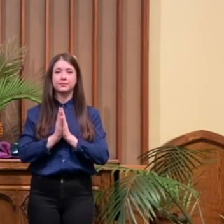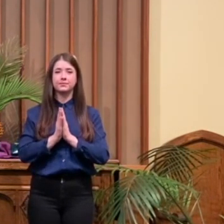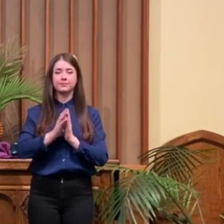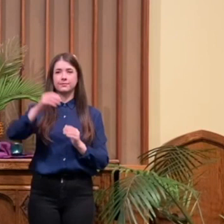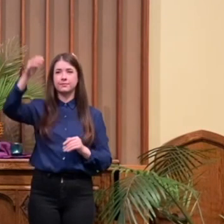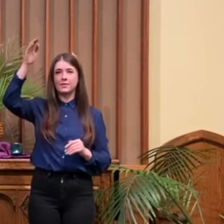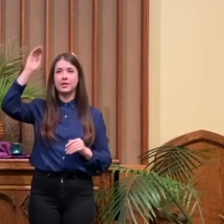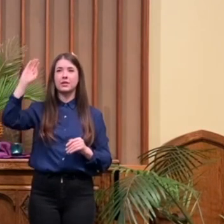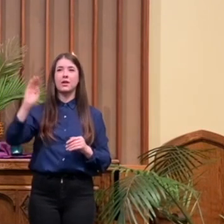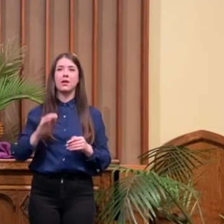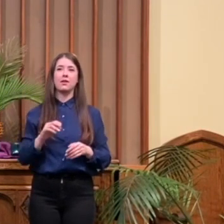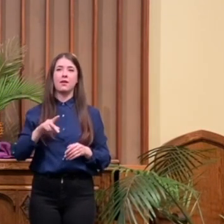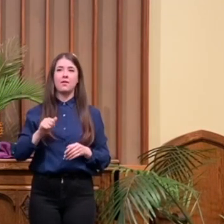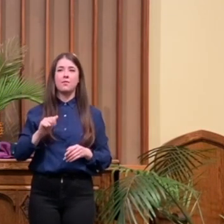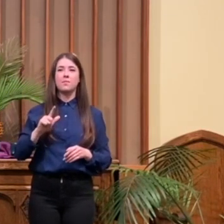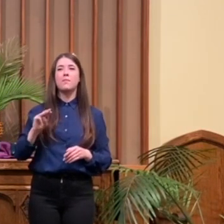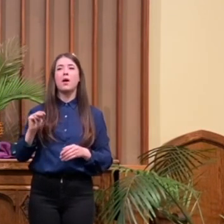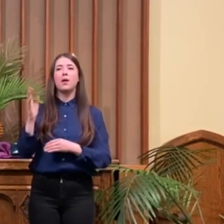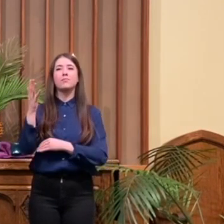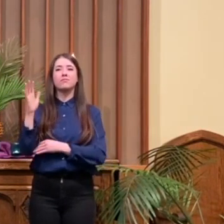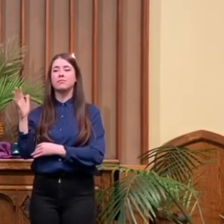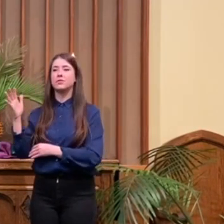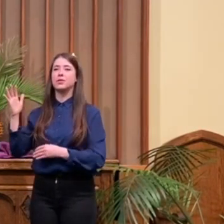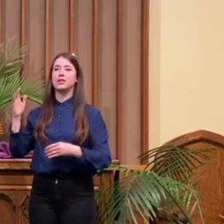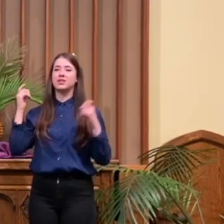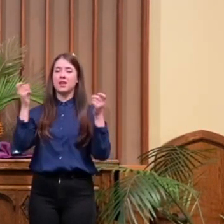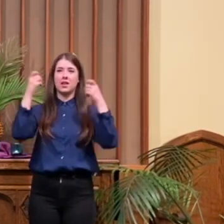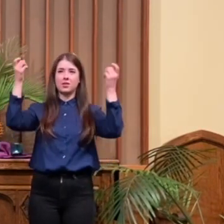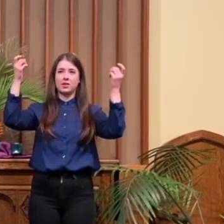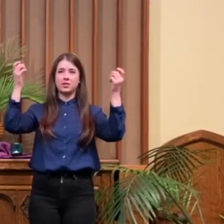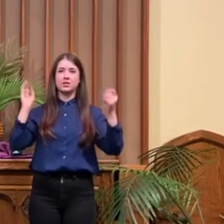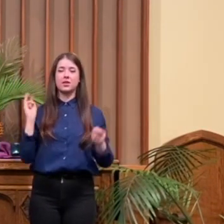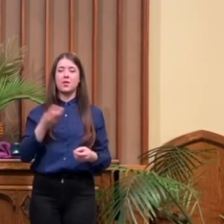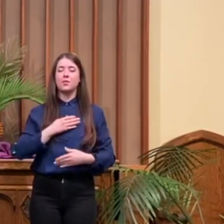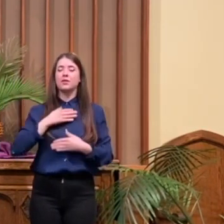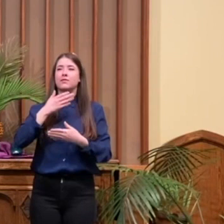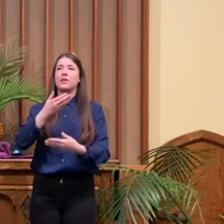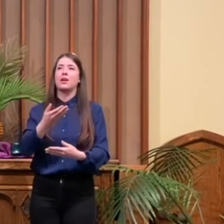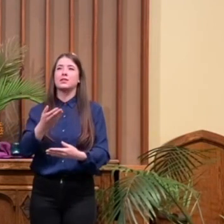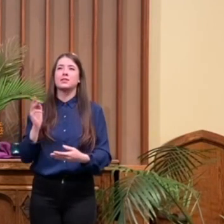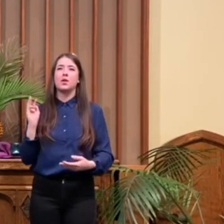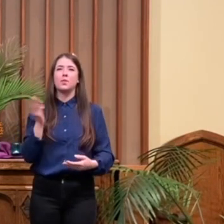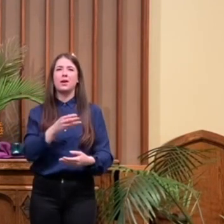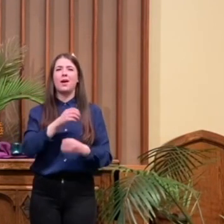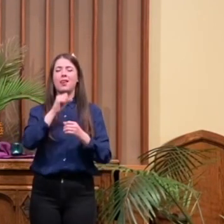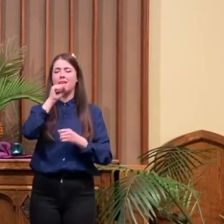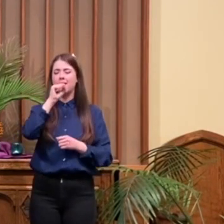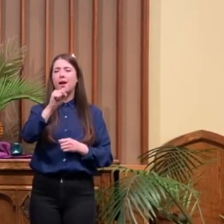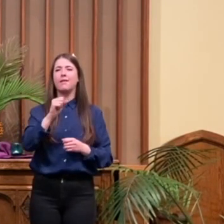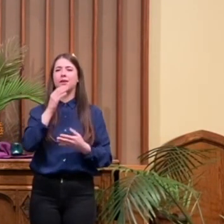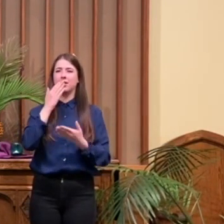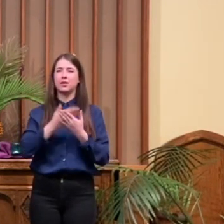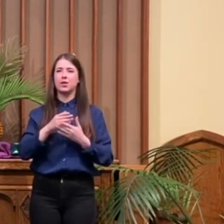God of palm branches and hallelujahs, we confess we love a good Palm Sunday